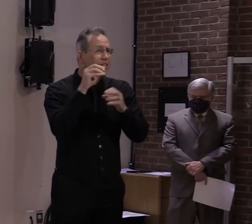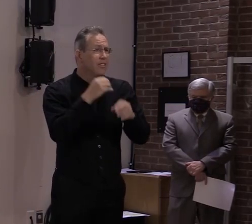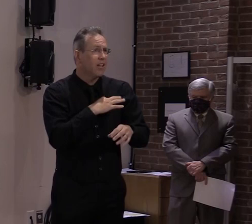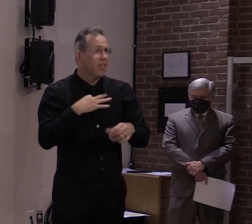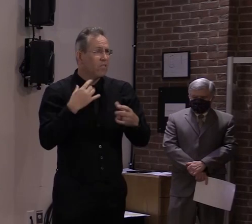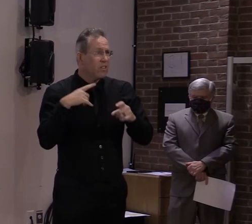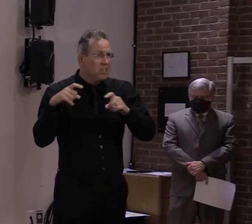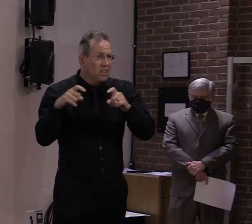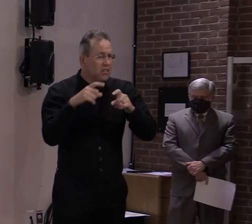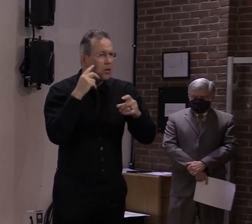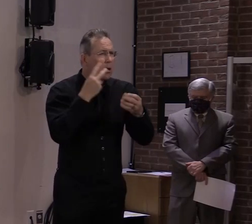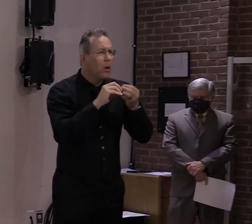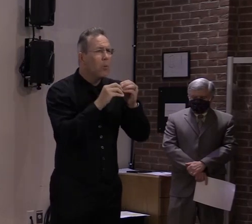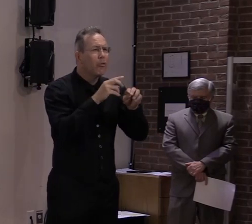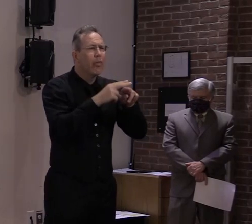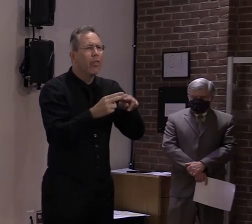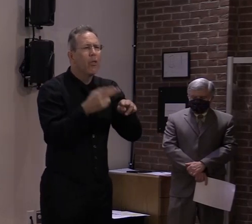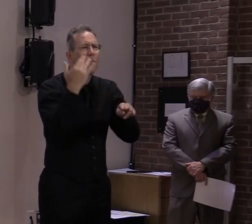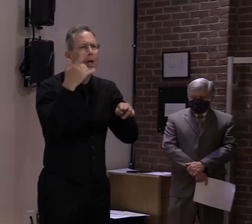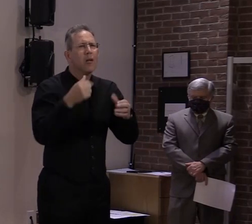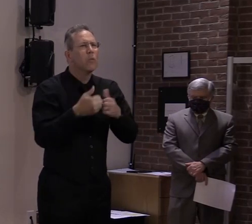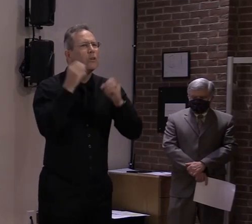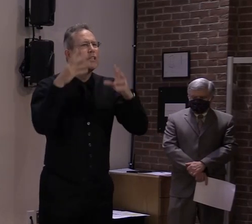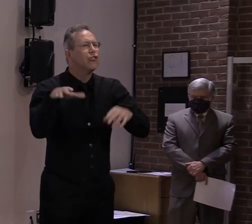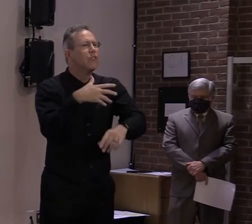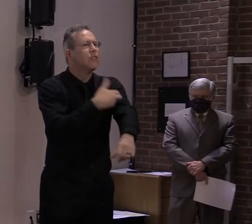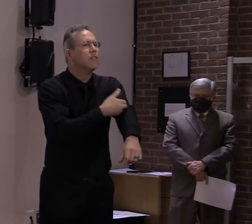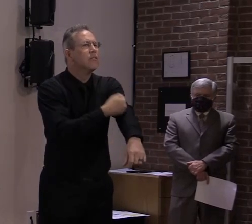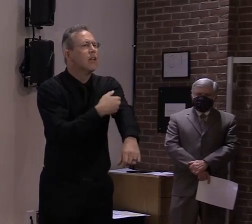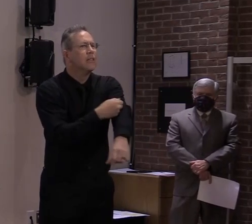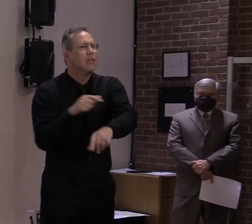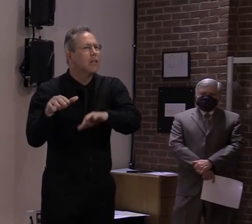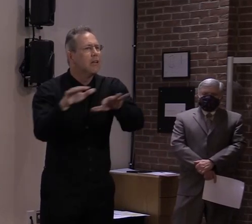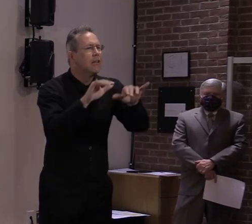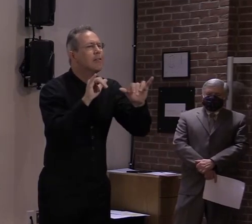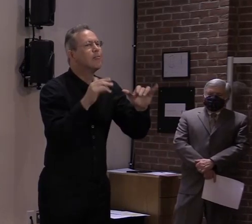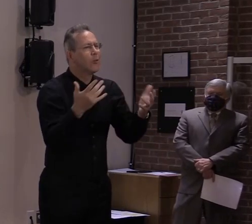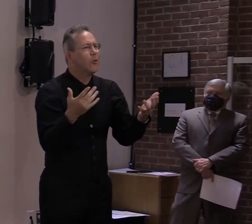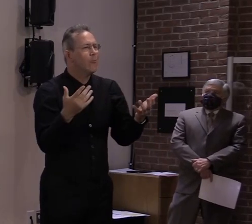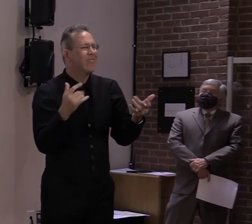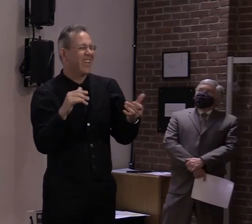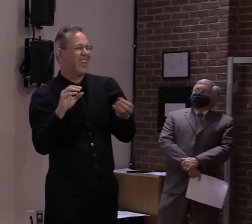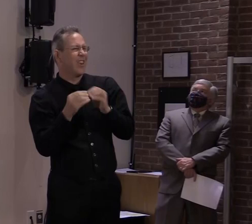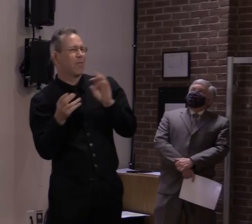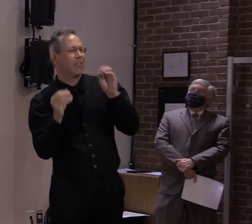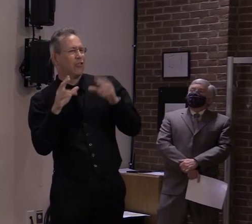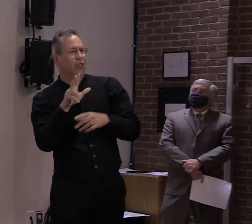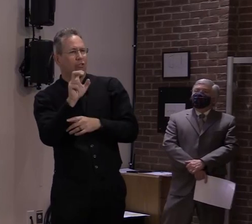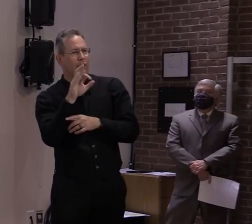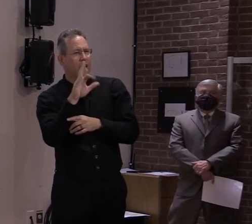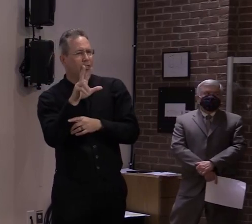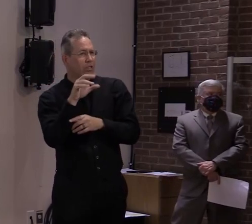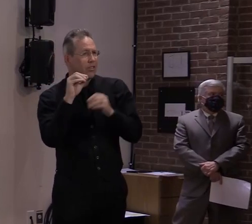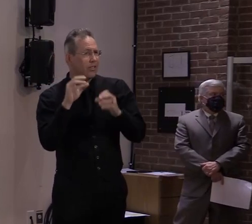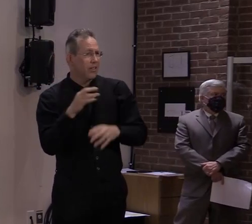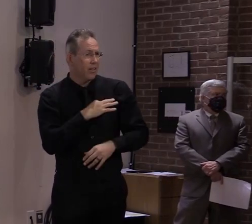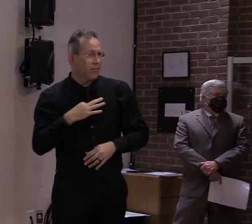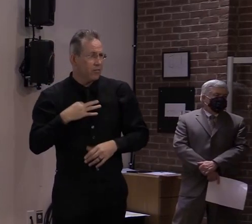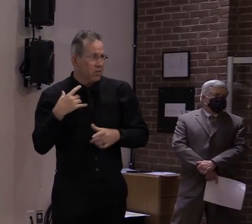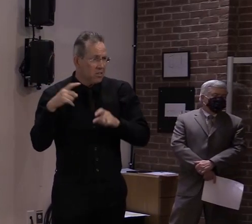program. This week, we tested 373 school staff. To date, the testing has